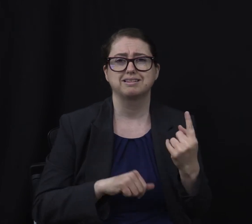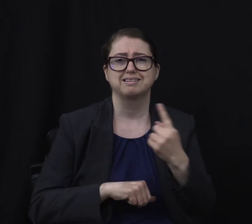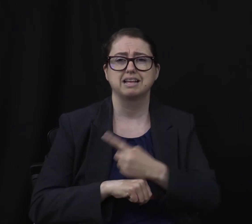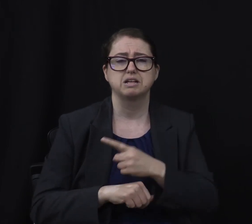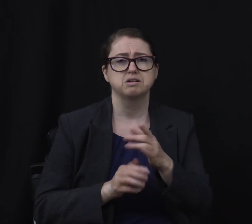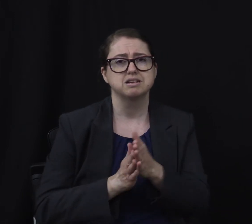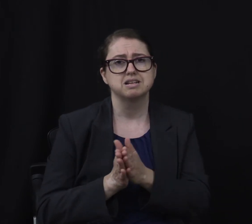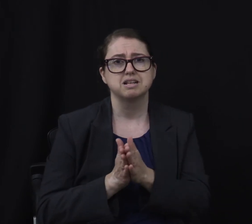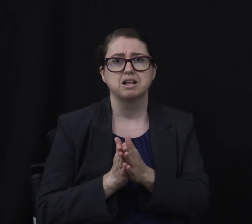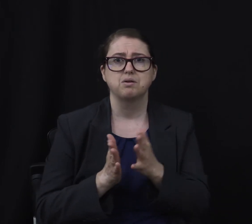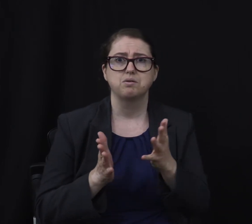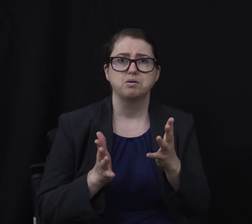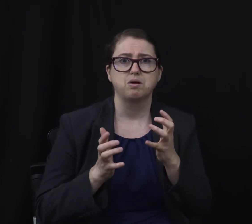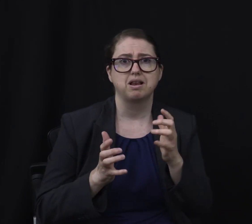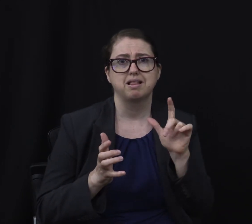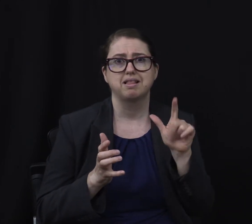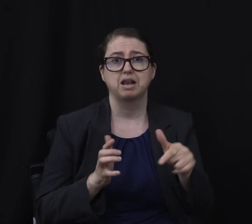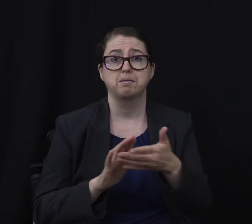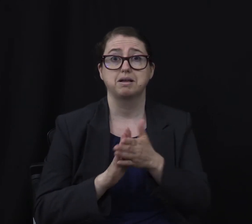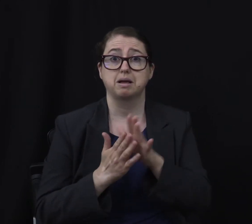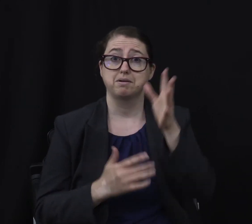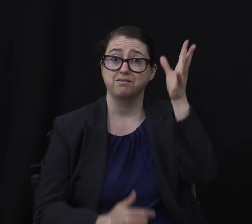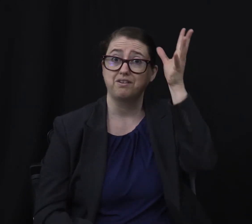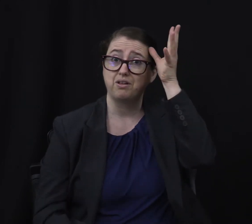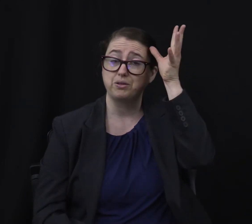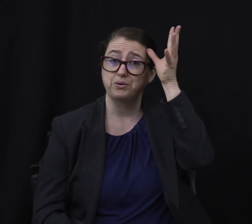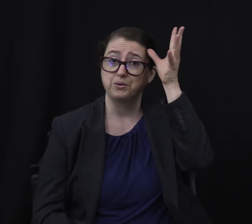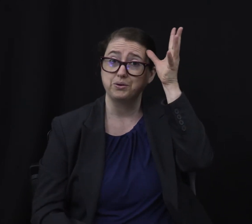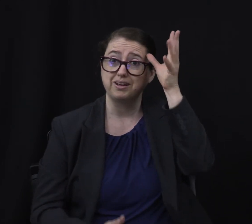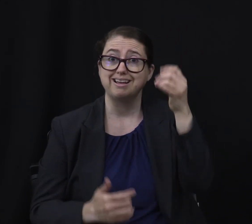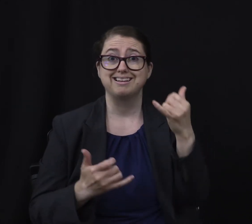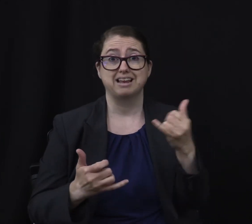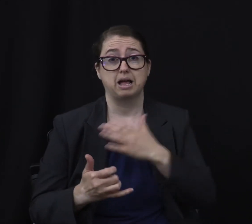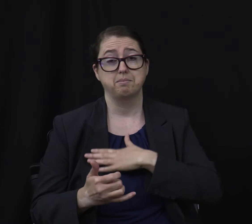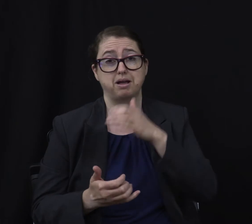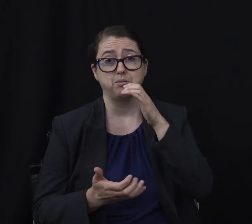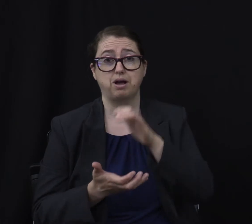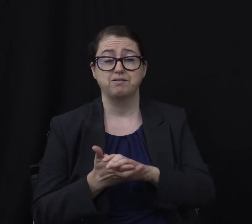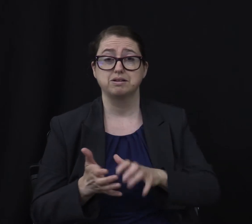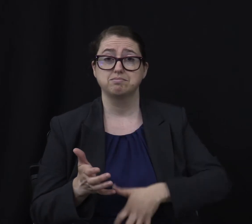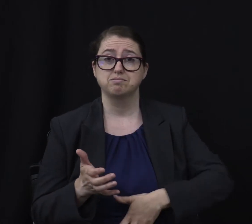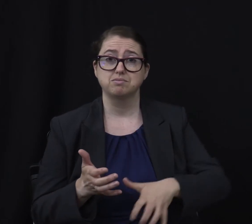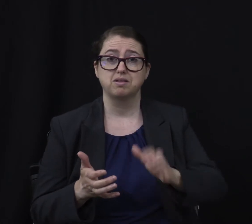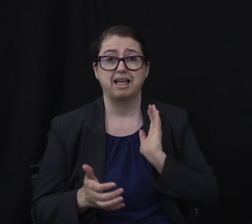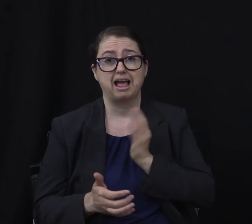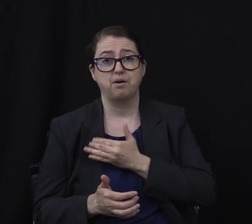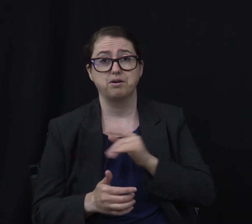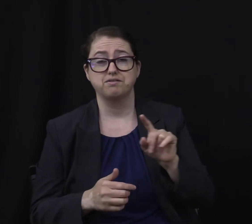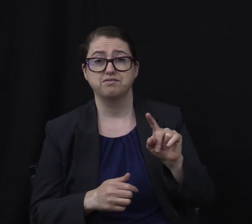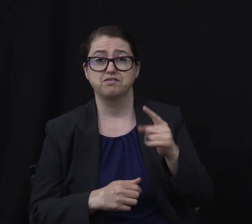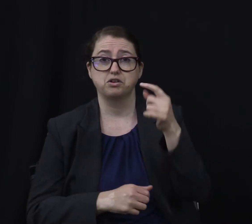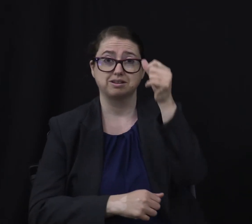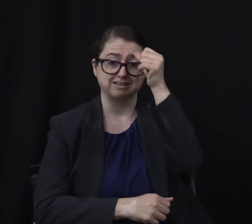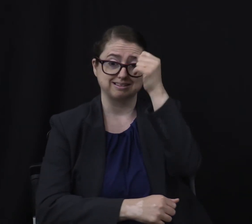I would eventually become a father. And now my wife is pregnant with our firstborn son, and she's